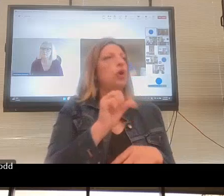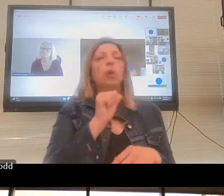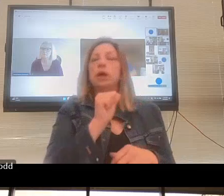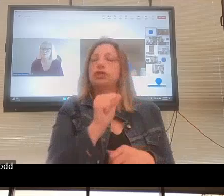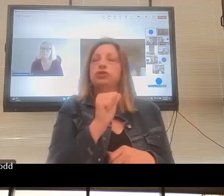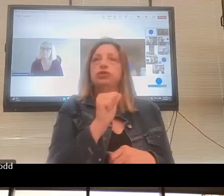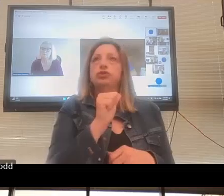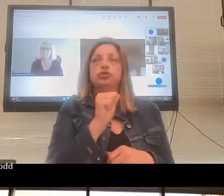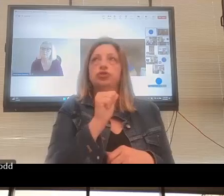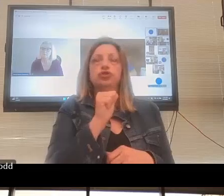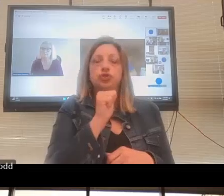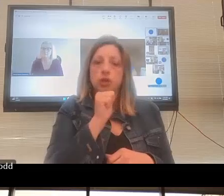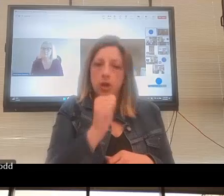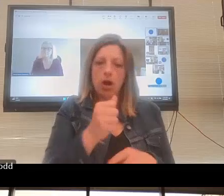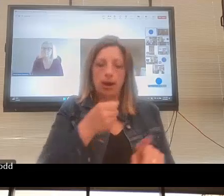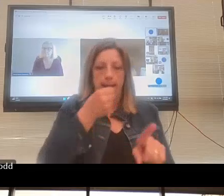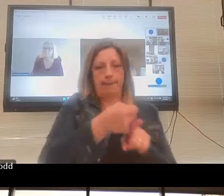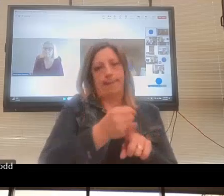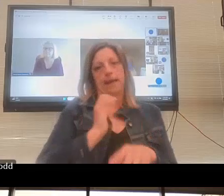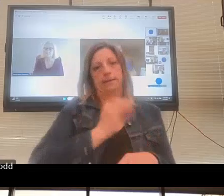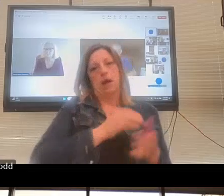for service